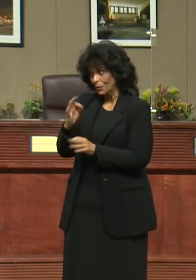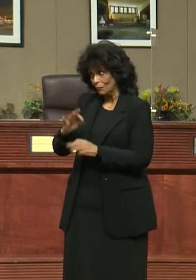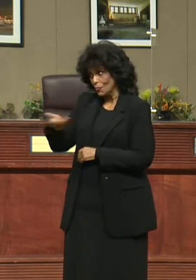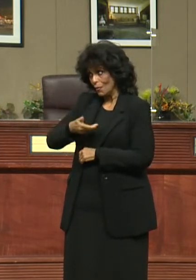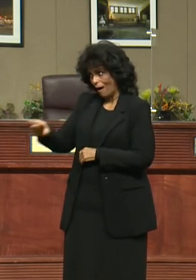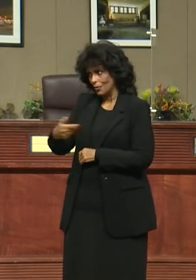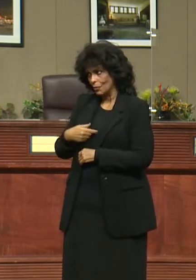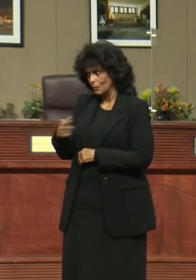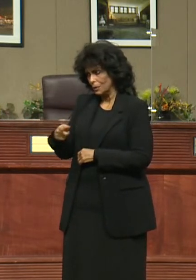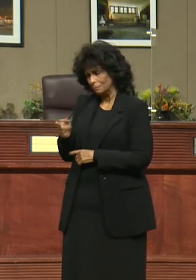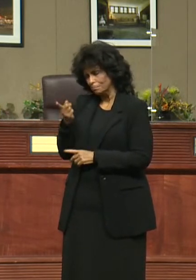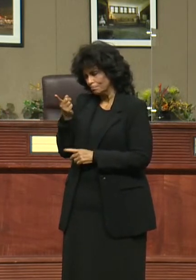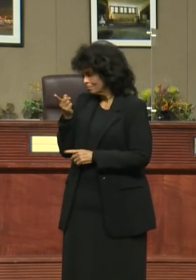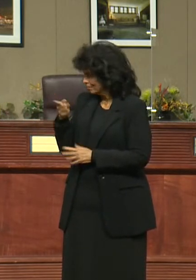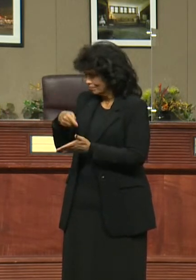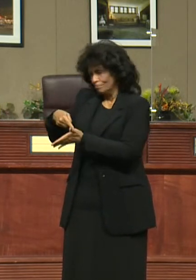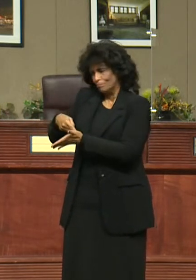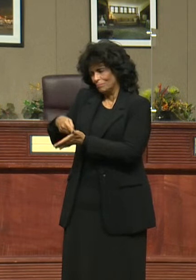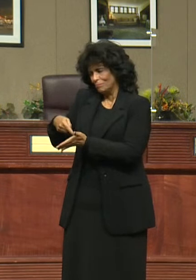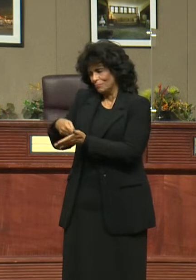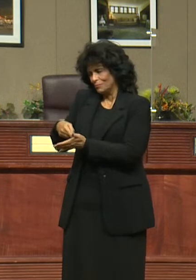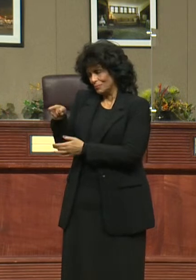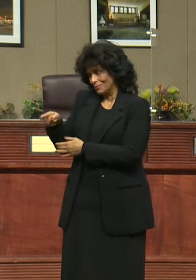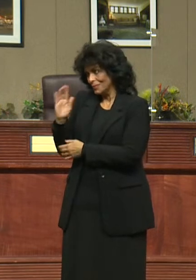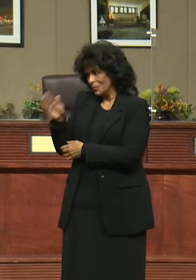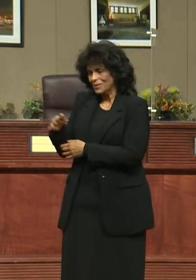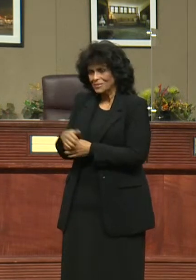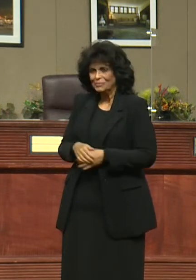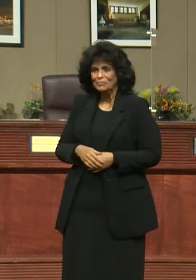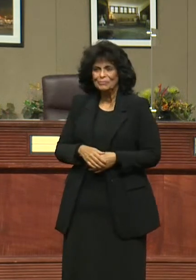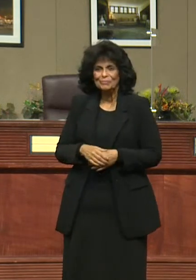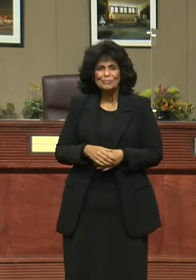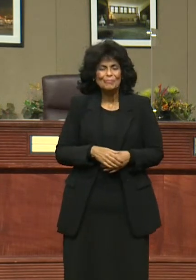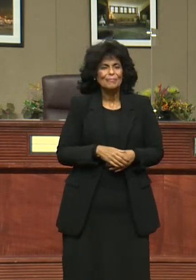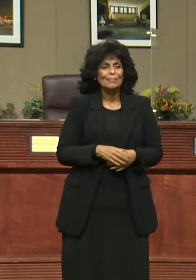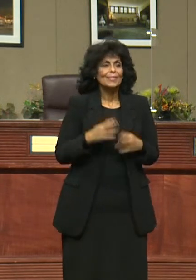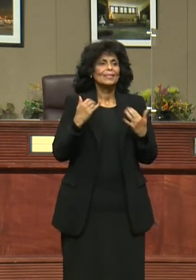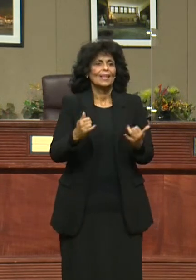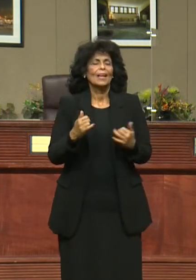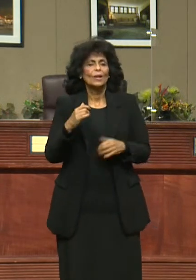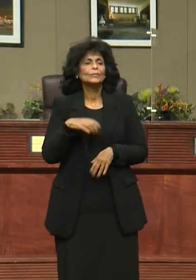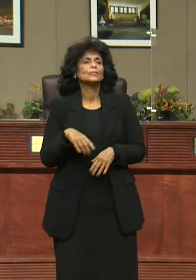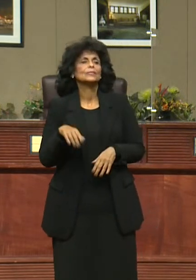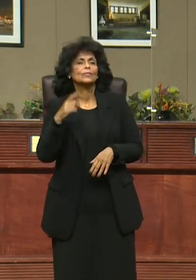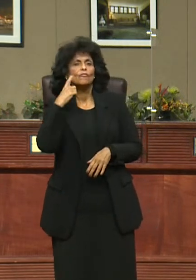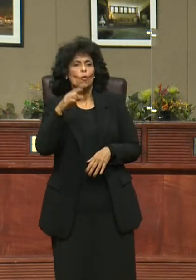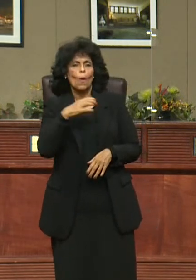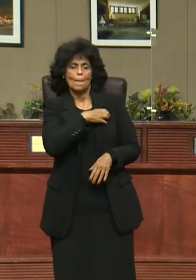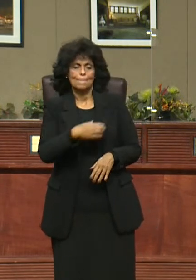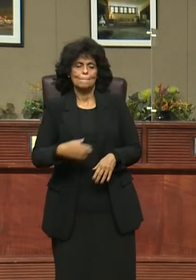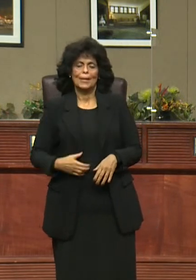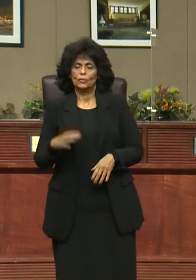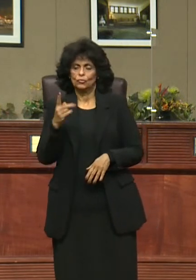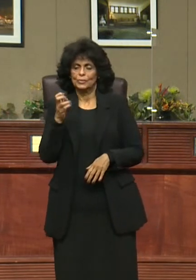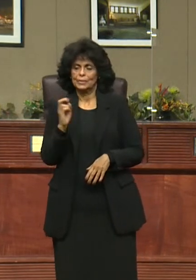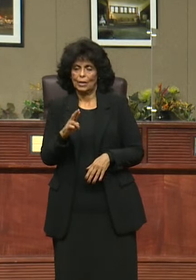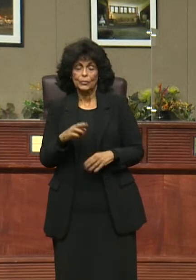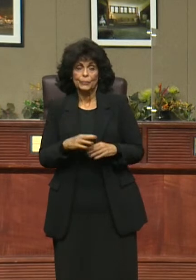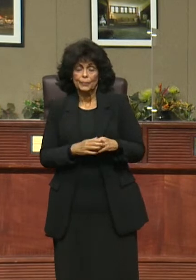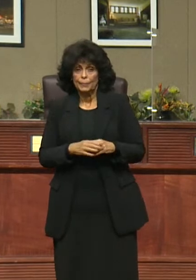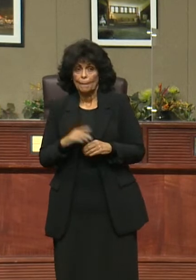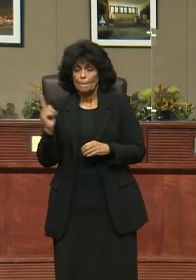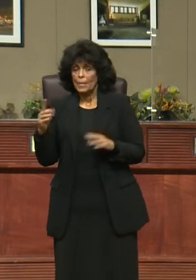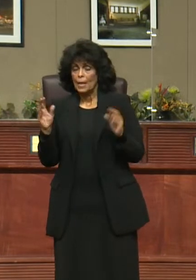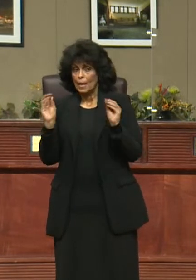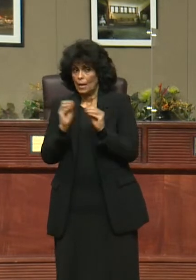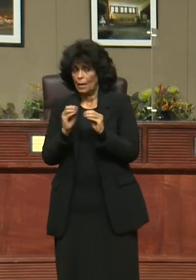Okay, good afternoon. My question is coming from Ryan Lynch from the OBJ for Mayor Dyer. What kind of continued demand are you expecting to